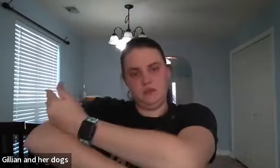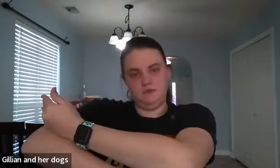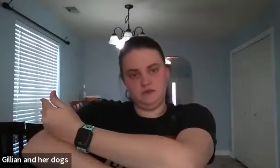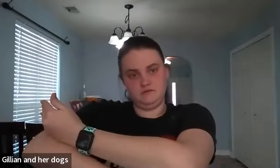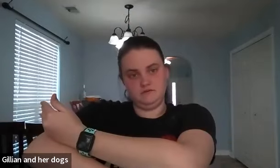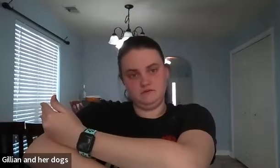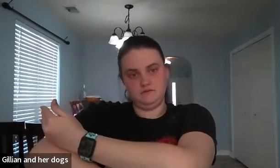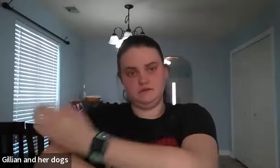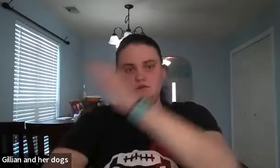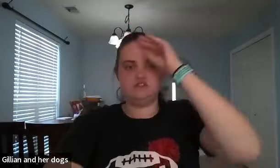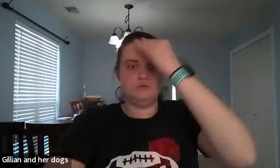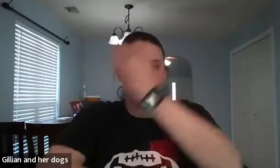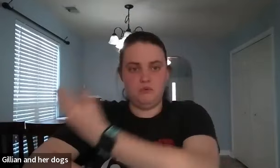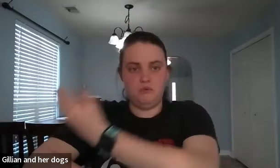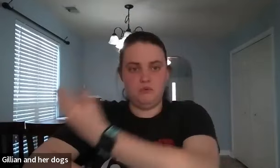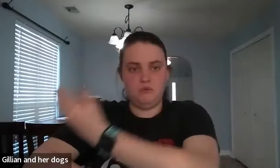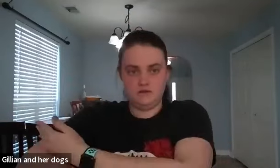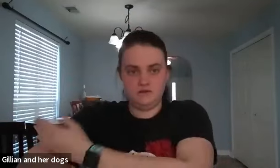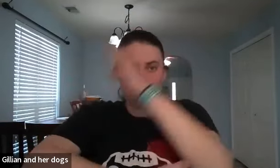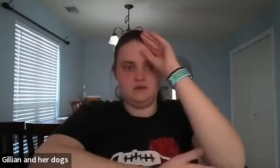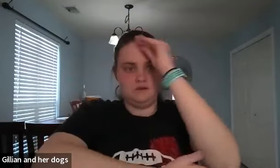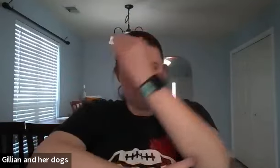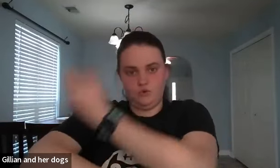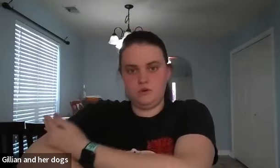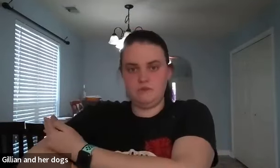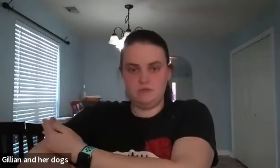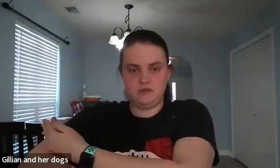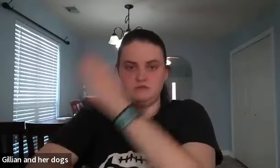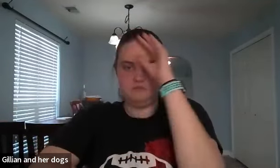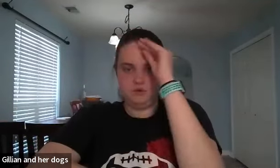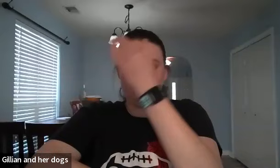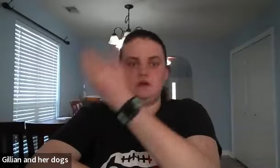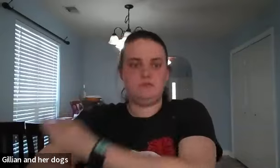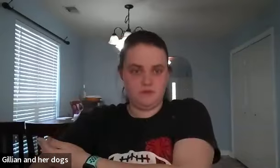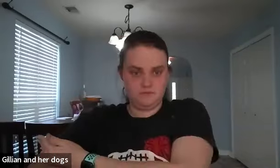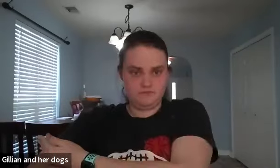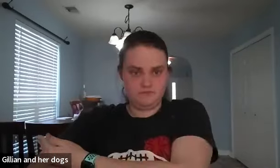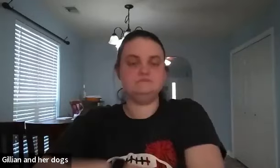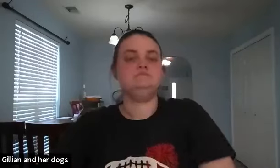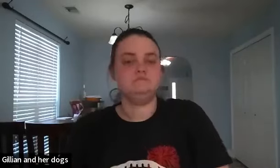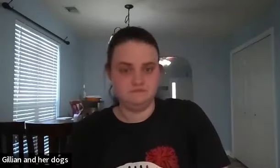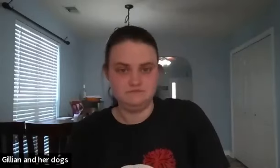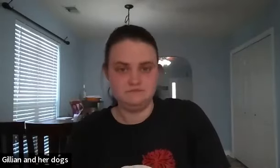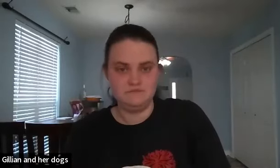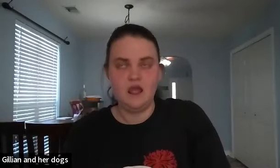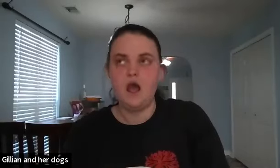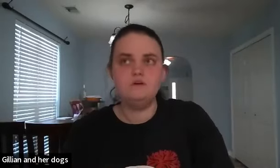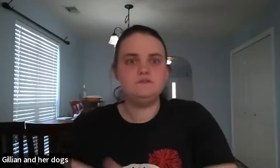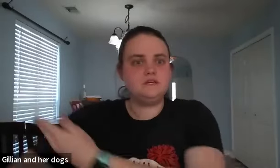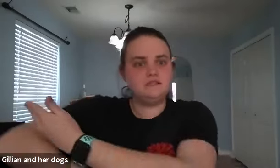baby. So boy, boy, baby, boy, baby. Mm-hmm. I always forget to